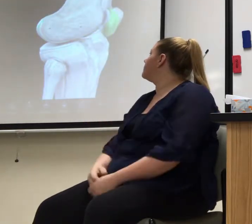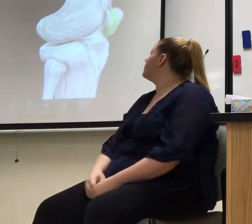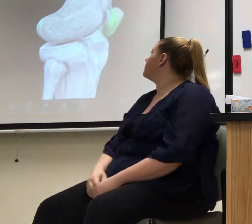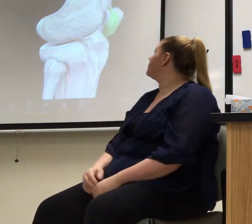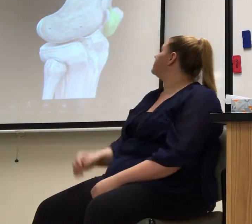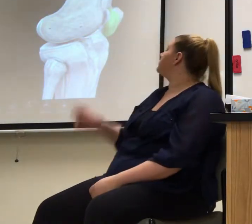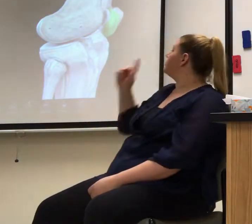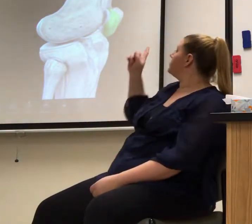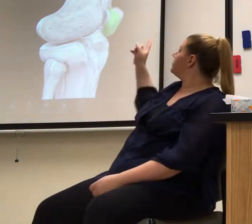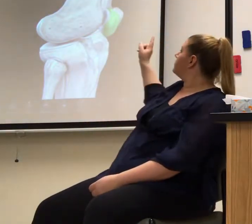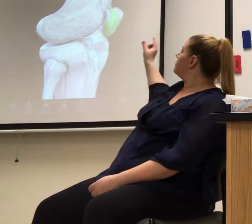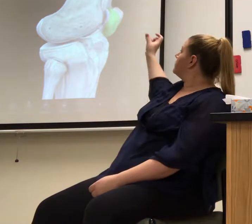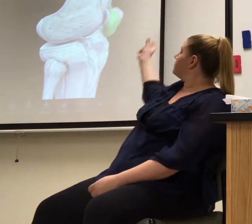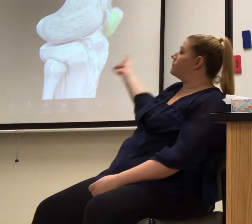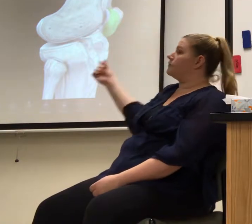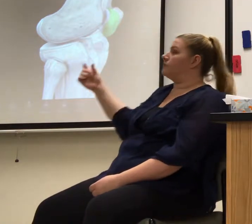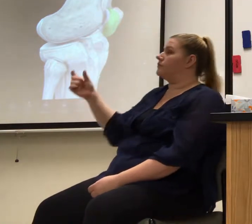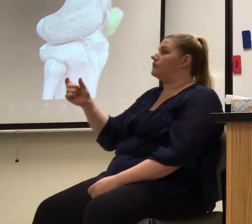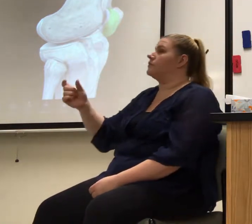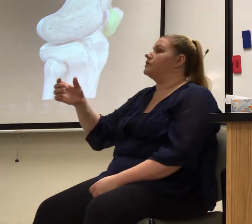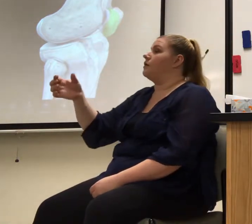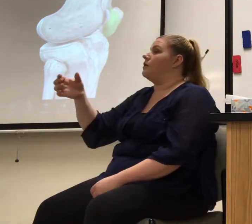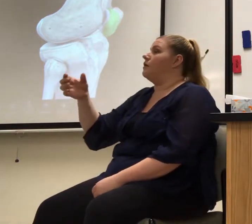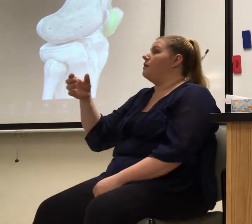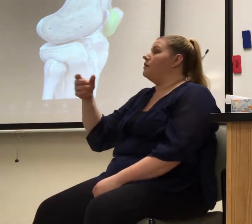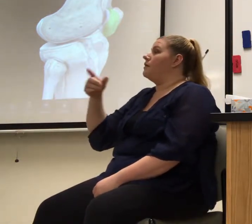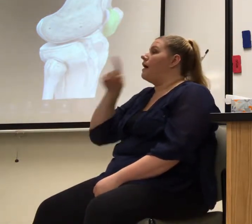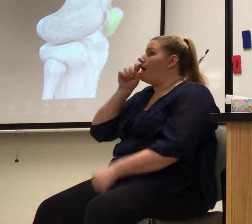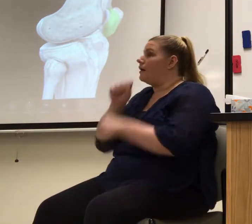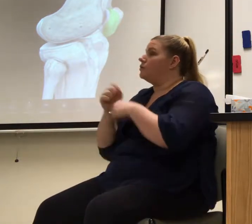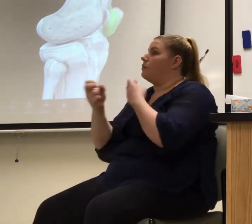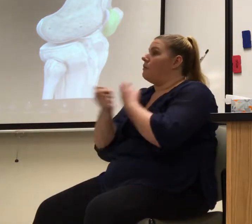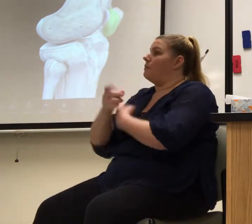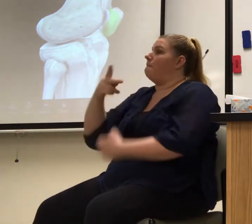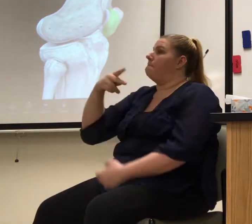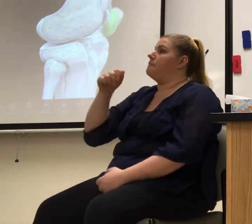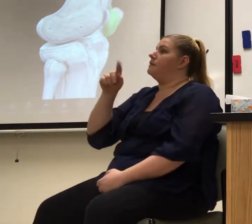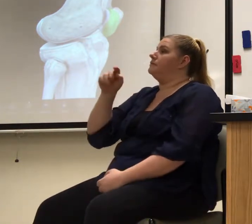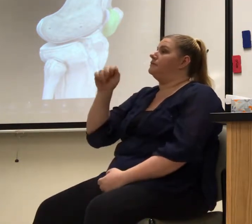Right there. There's patella sitting on the patellar surface.